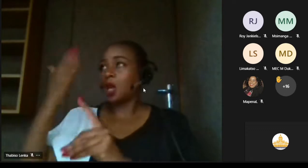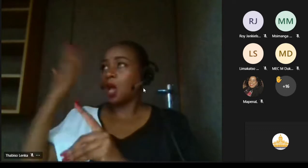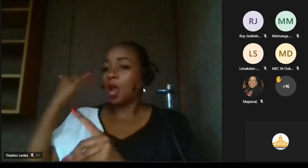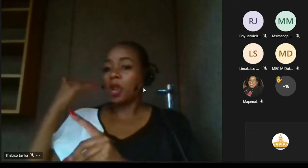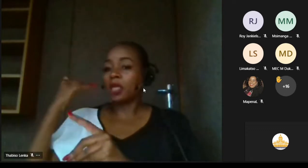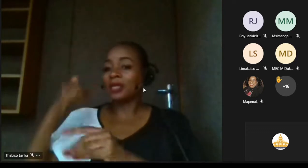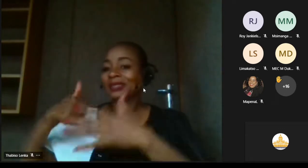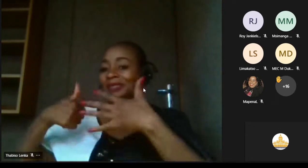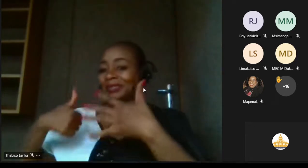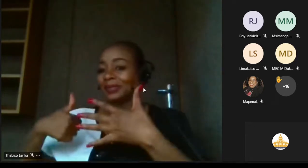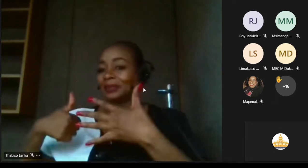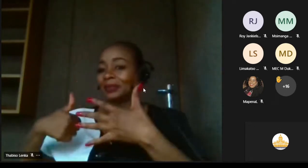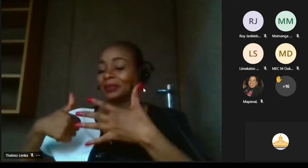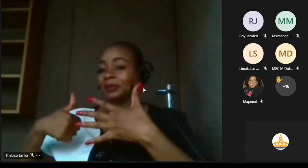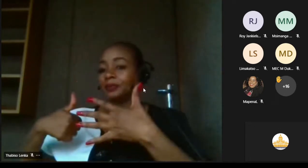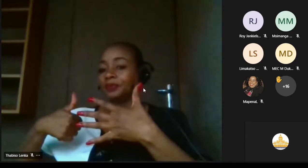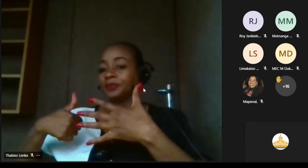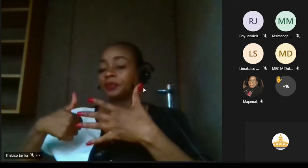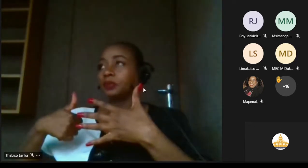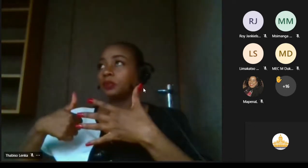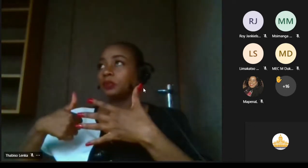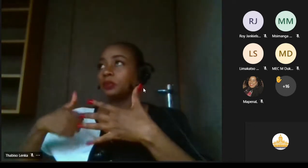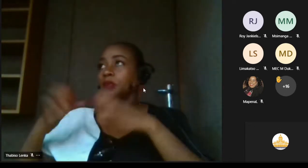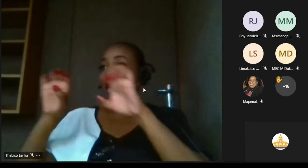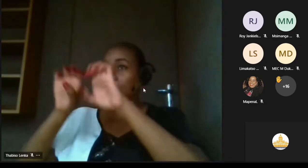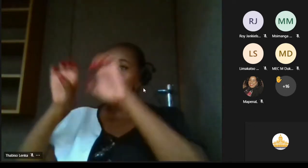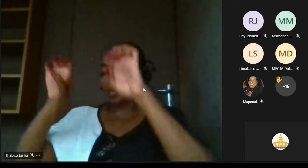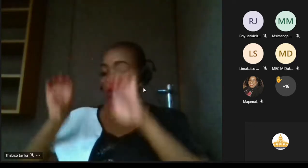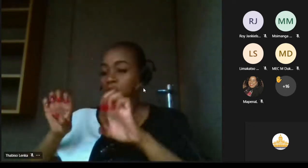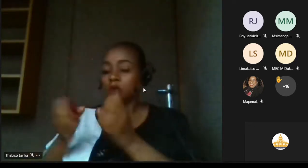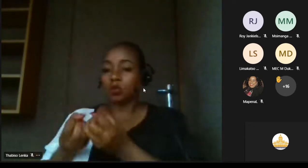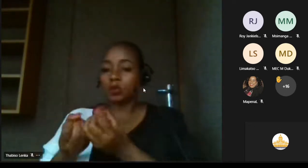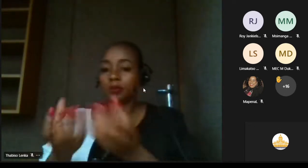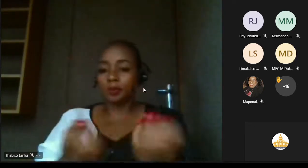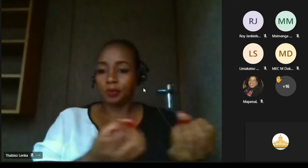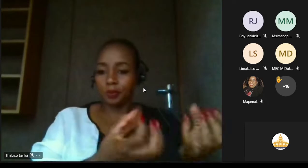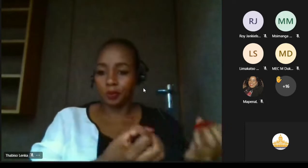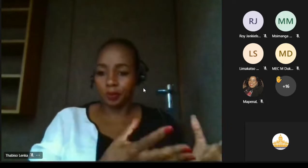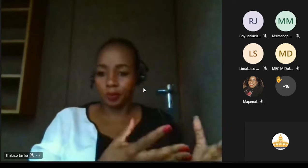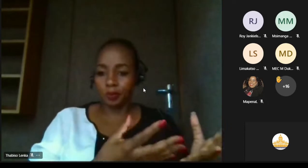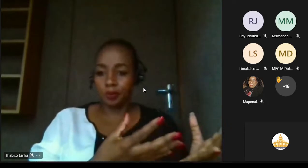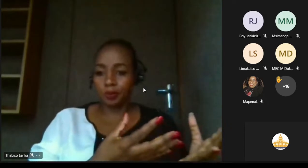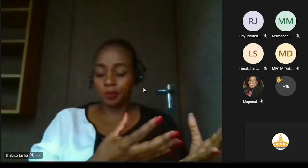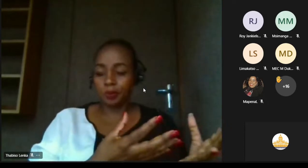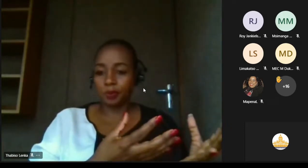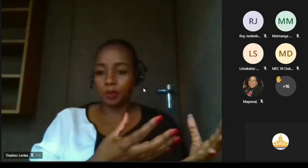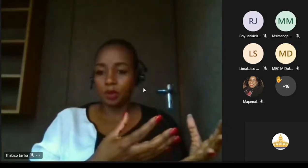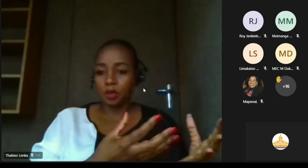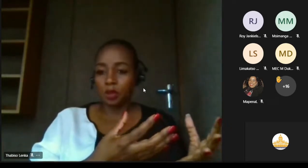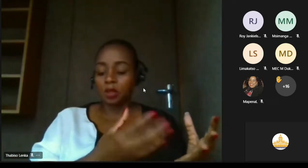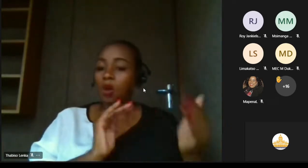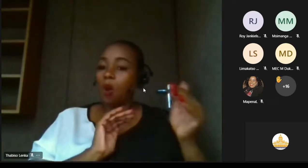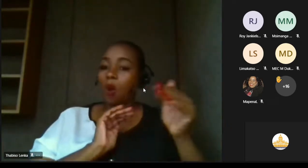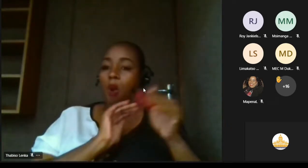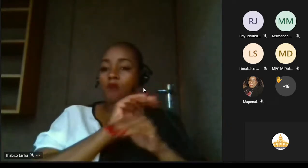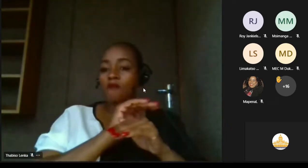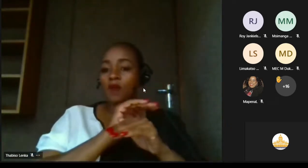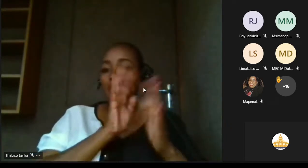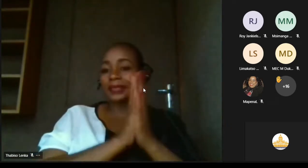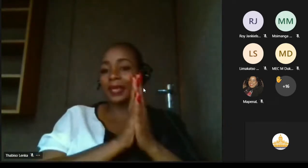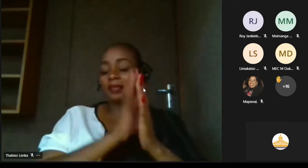six administration di-title deed seo re seng re dintshitse re le lefapha kapa tse ka ga matso a rona di feta dikete tse